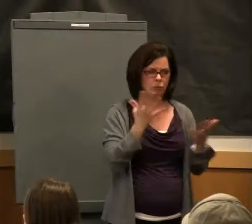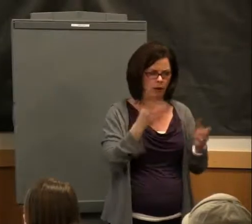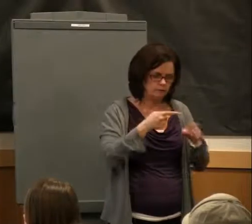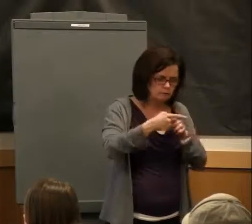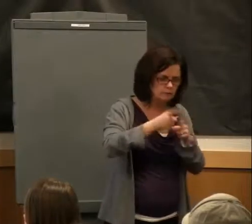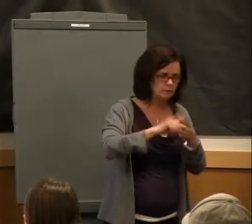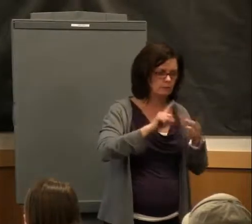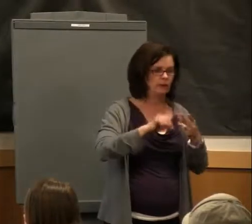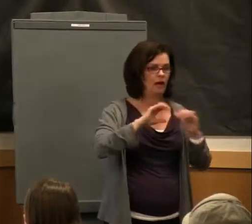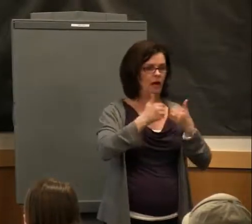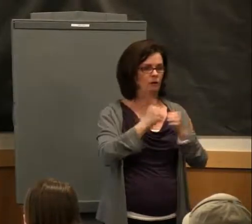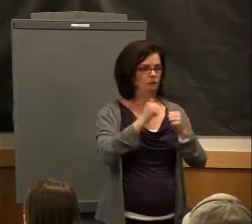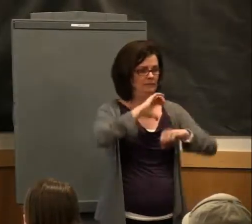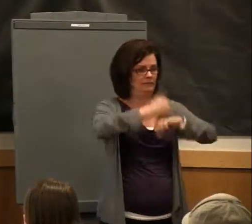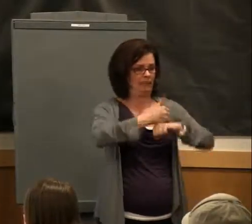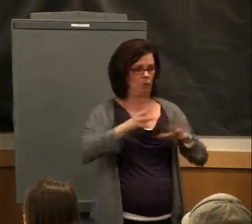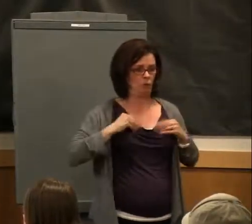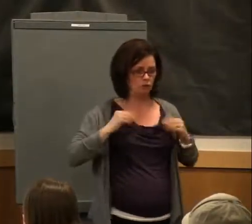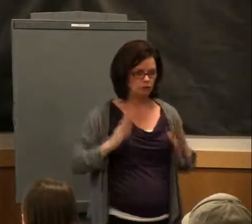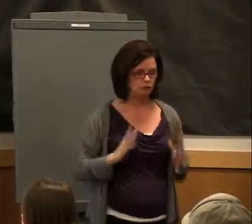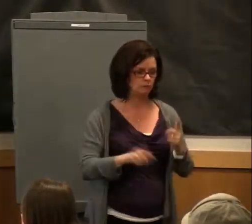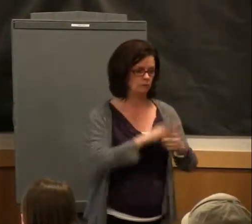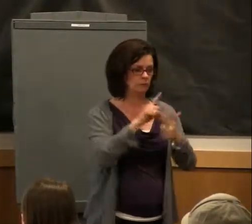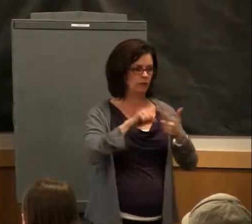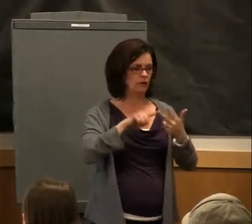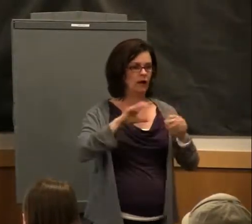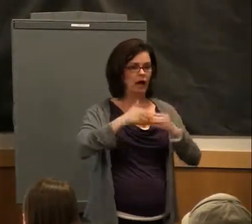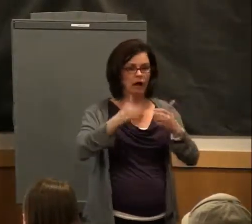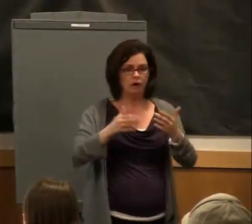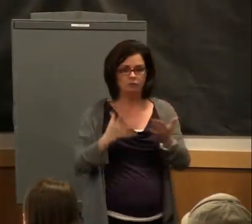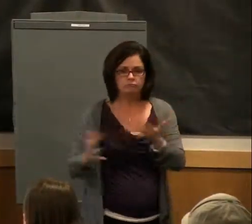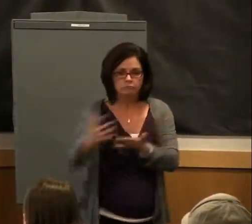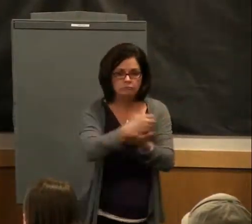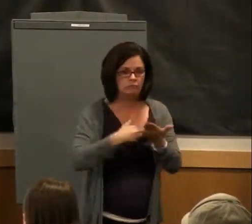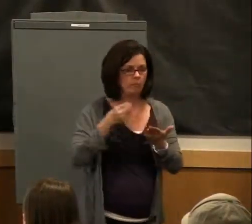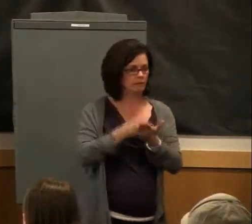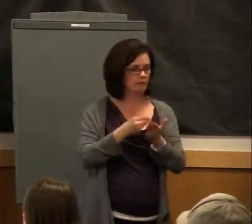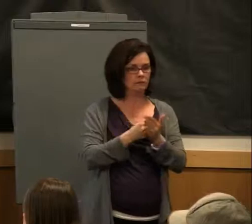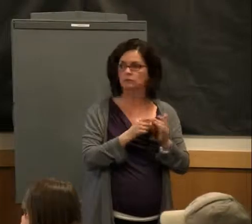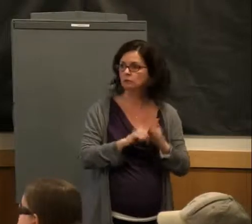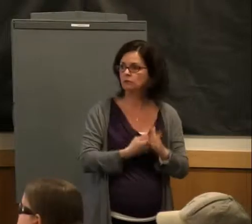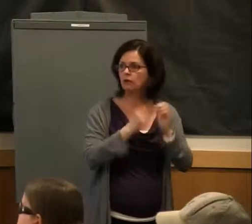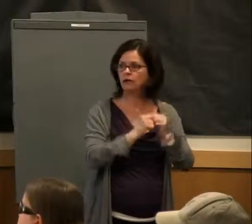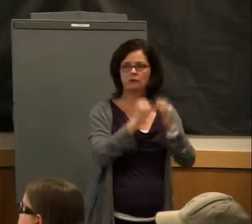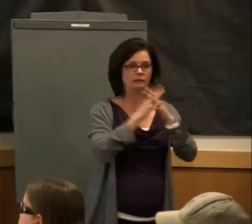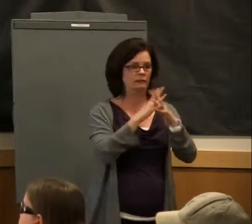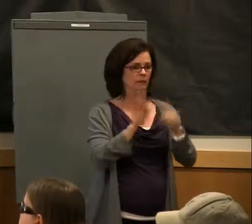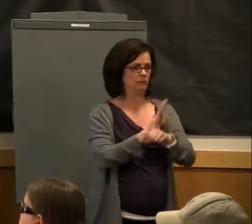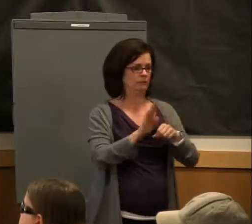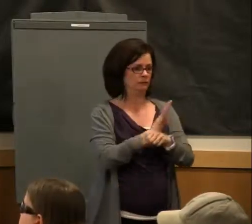up the ownership? How are you going to get the funding that you need to start the business?